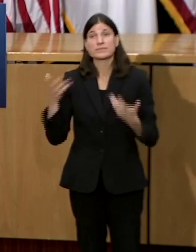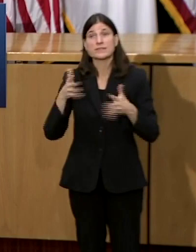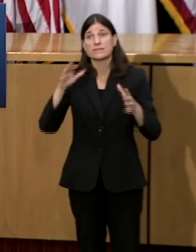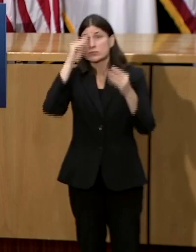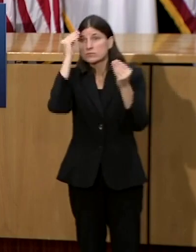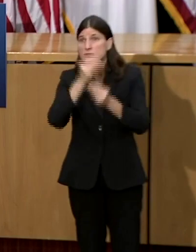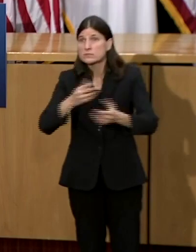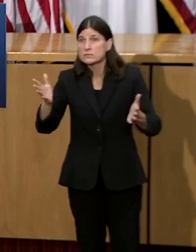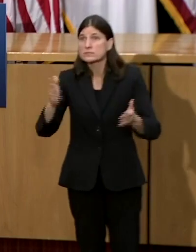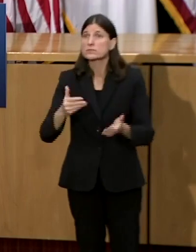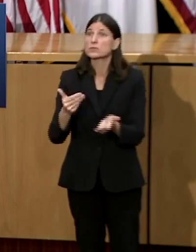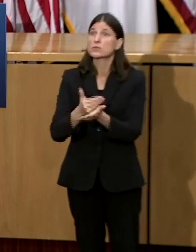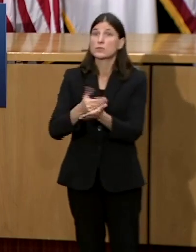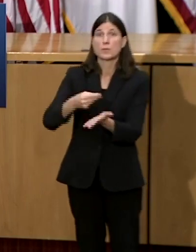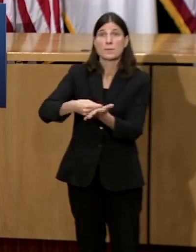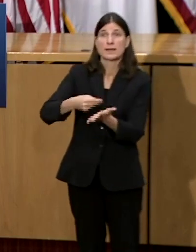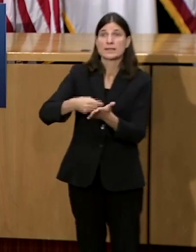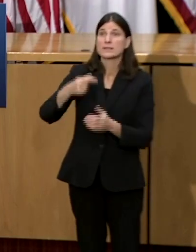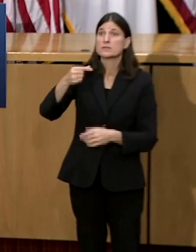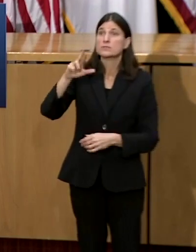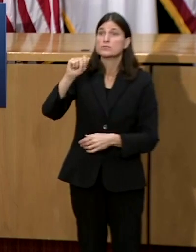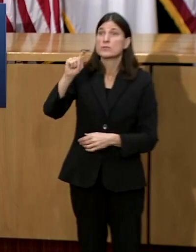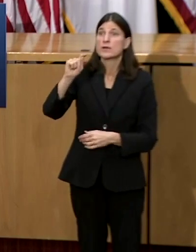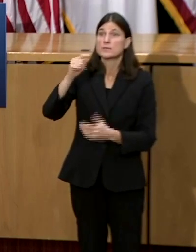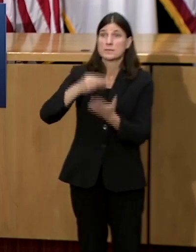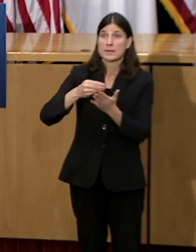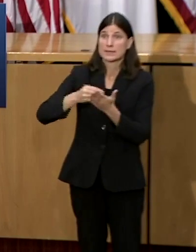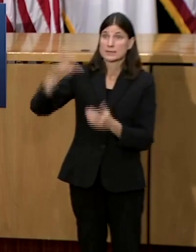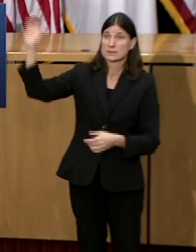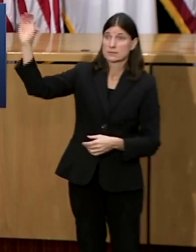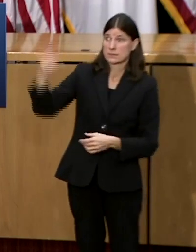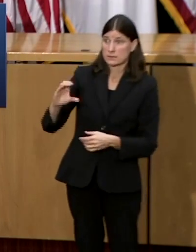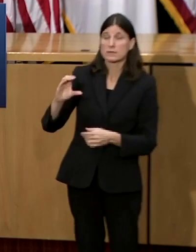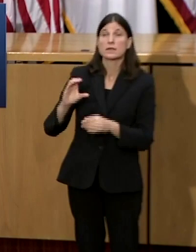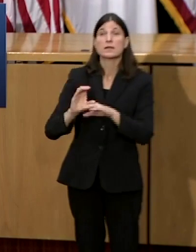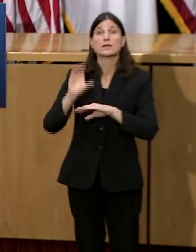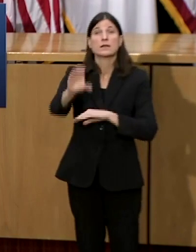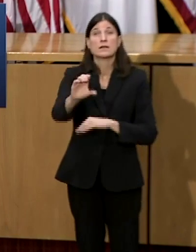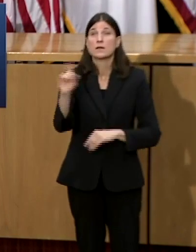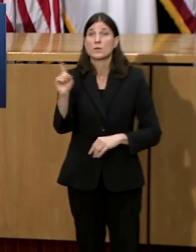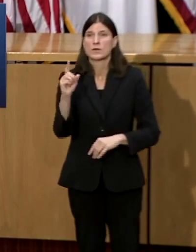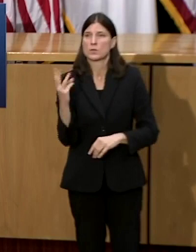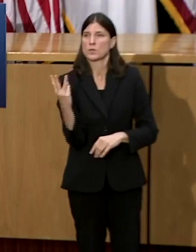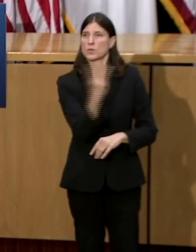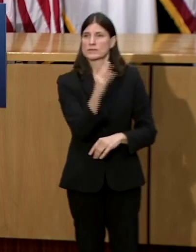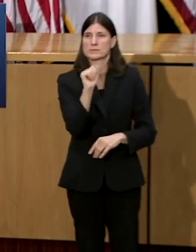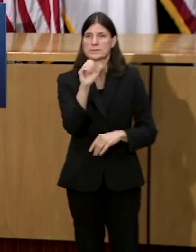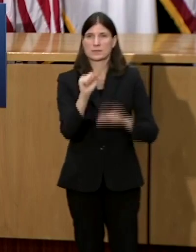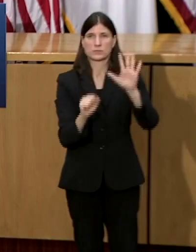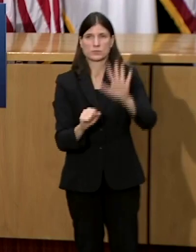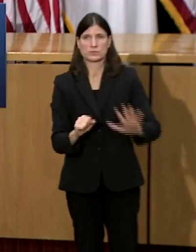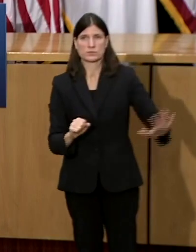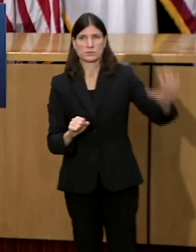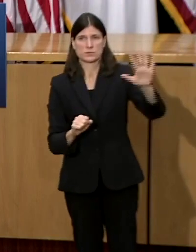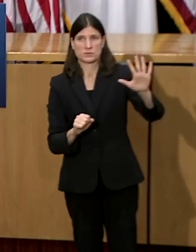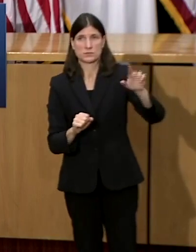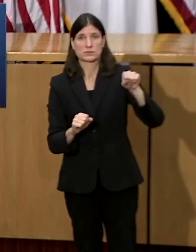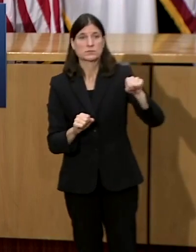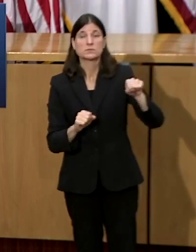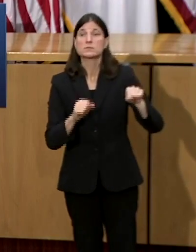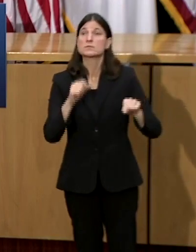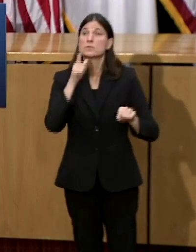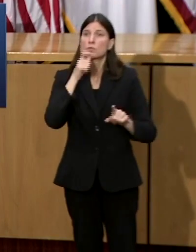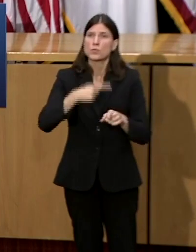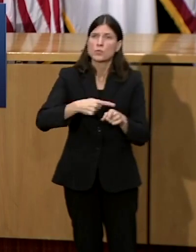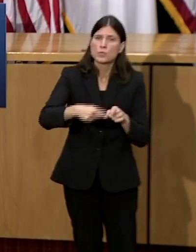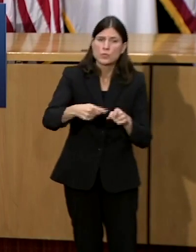provide community-level behavioral health services to middle school students at risk of behavioral health issues, including substance